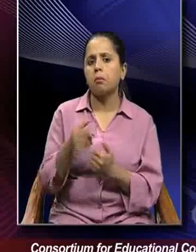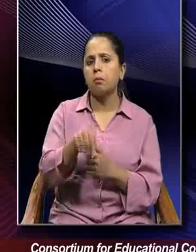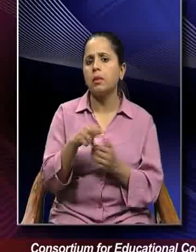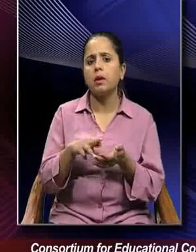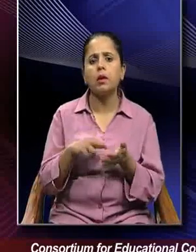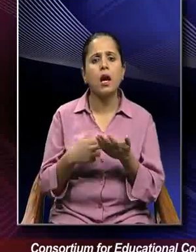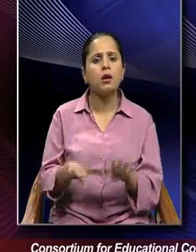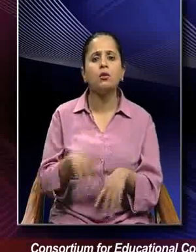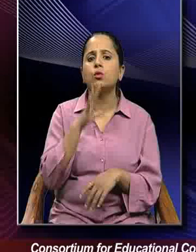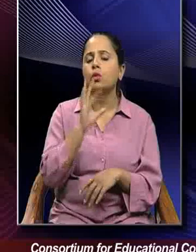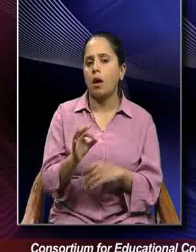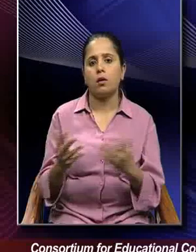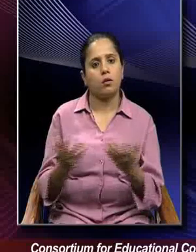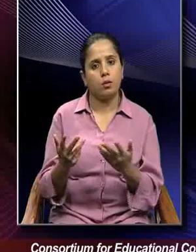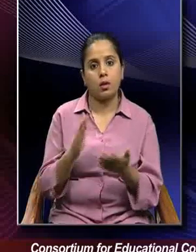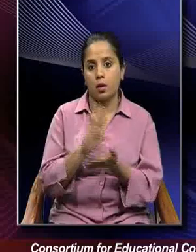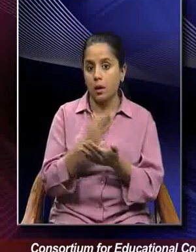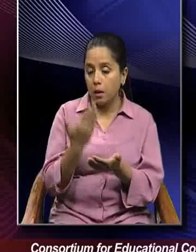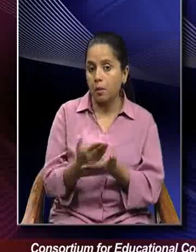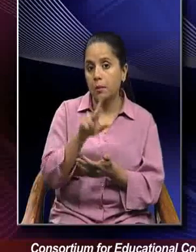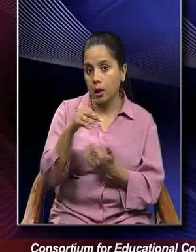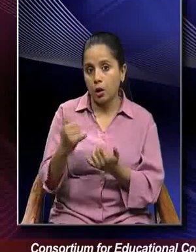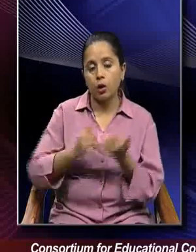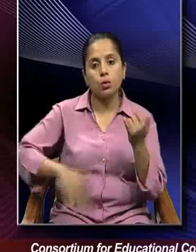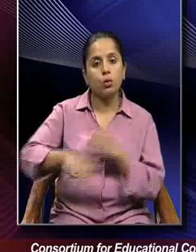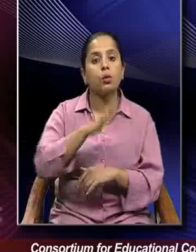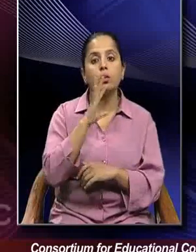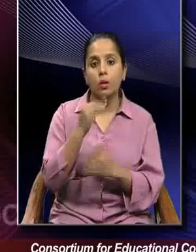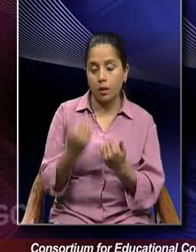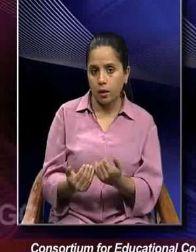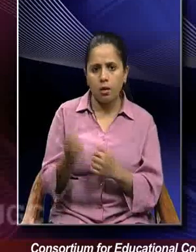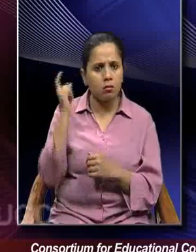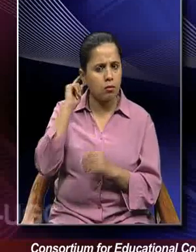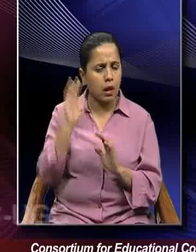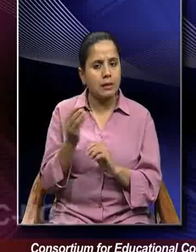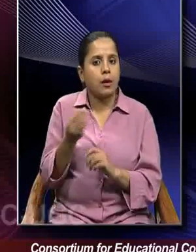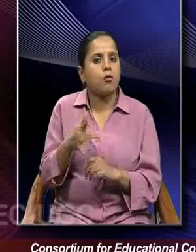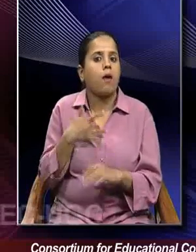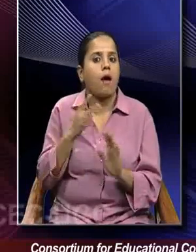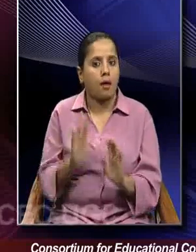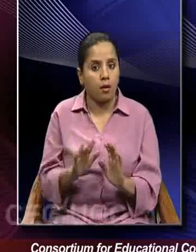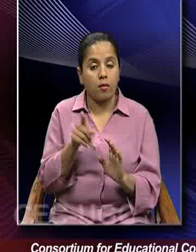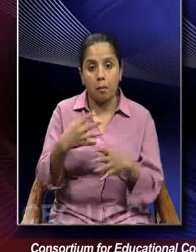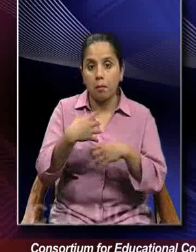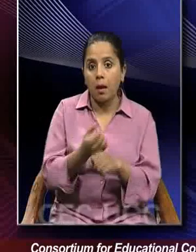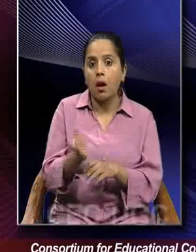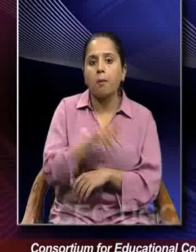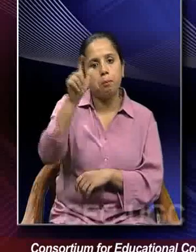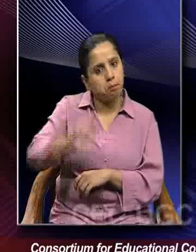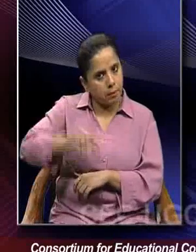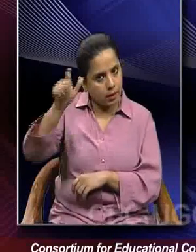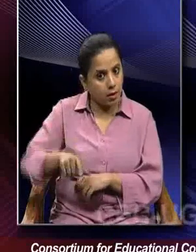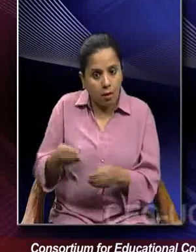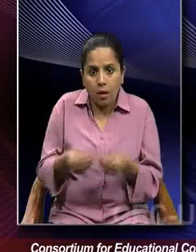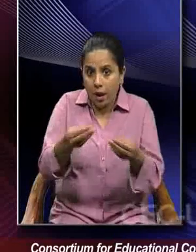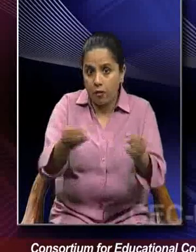of reality? For interpretivists, social reality is intentionally something which is created by people. It is not